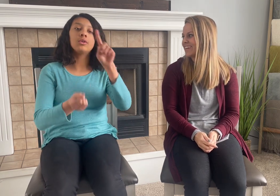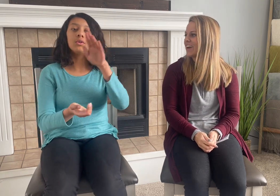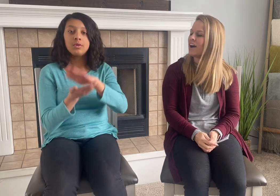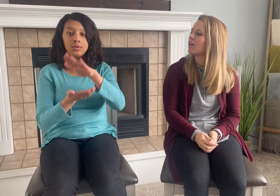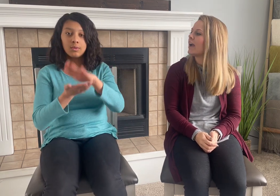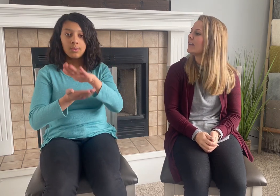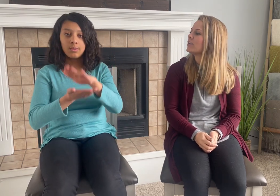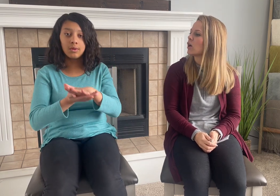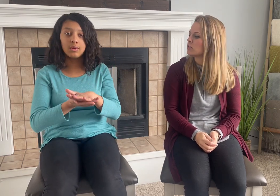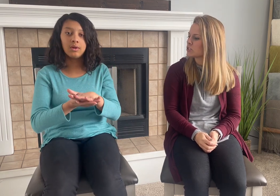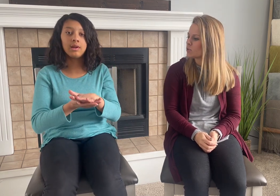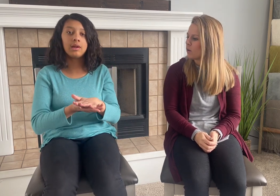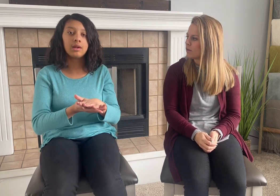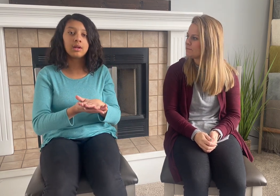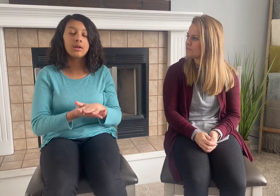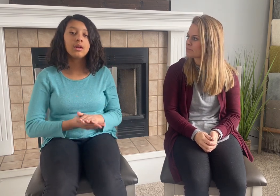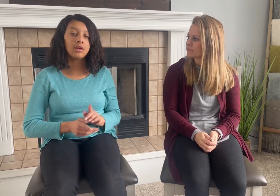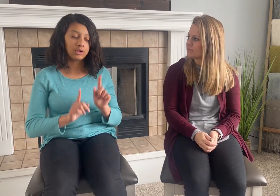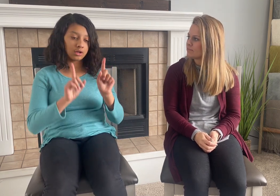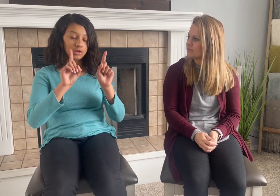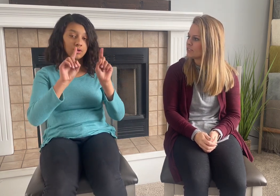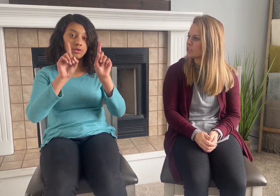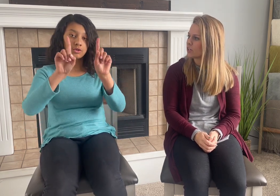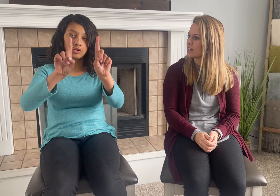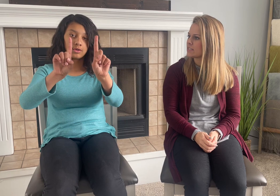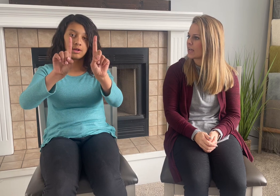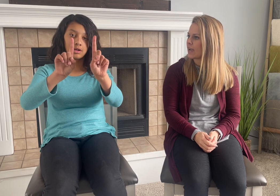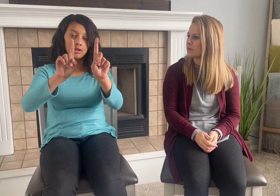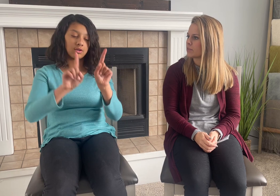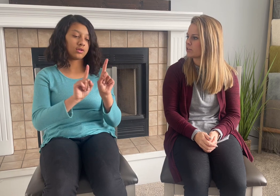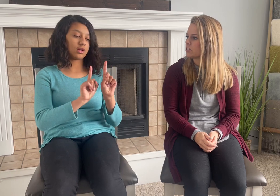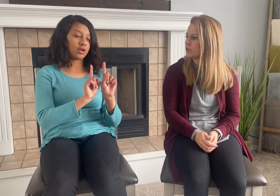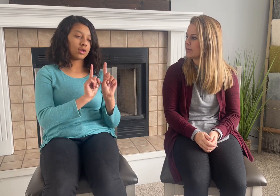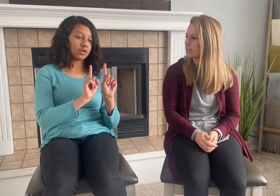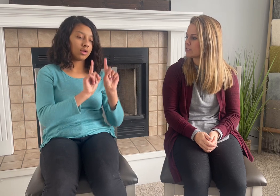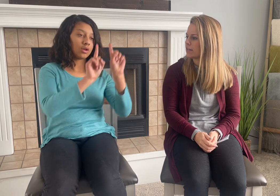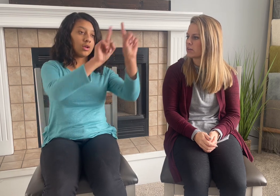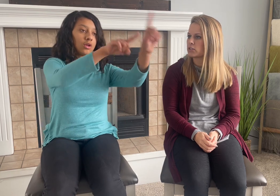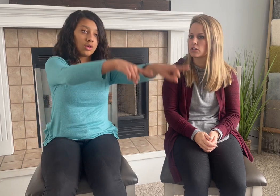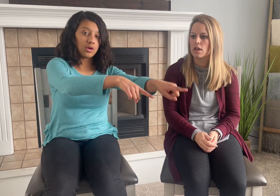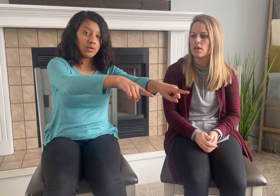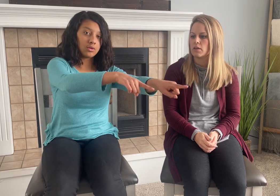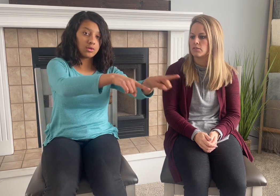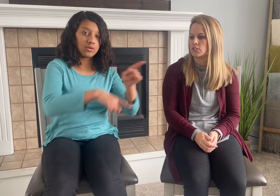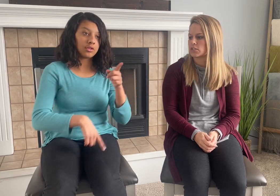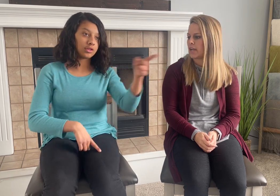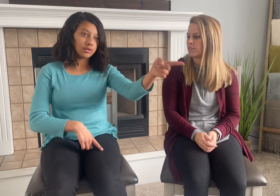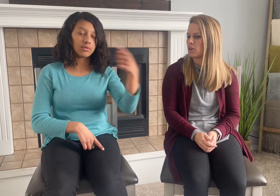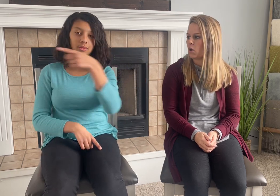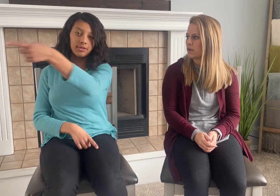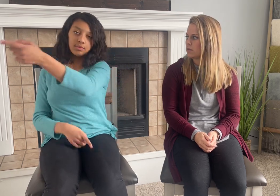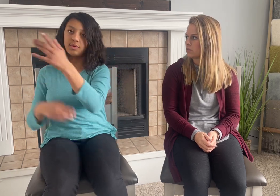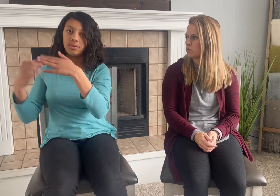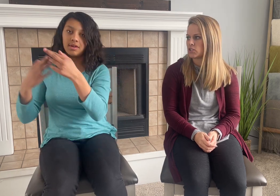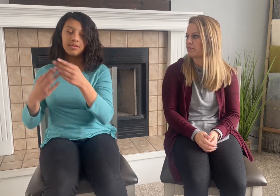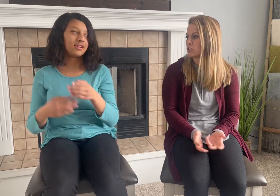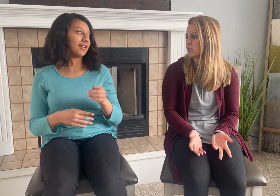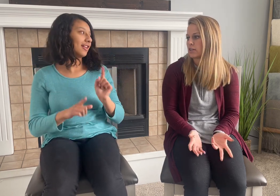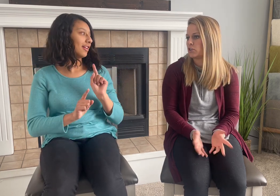All right. Go to school. You're going to sign with your two index fingers, just kind of going, whichever direction